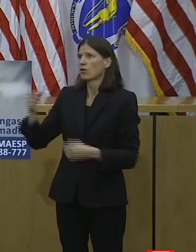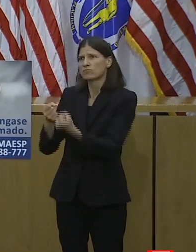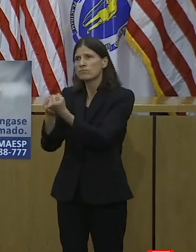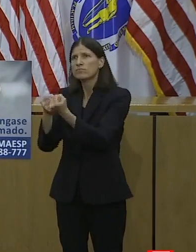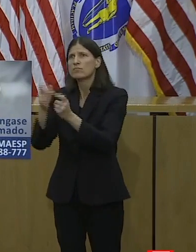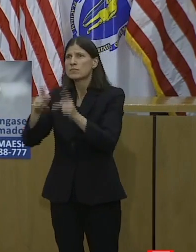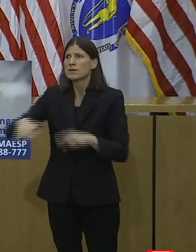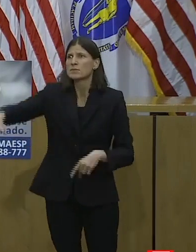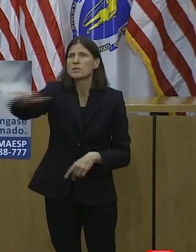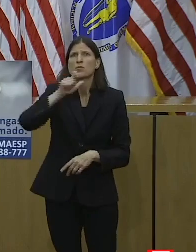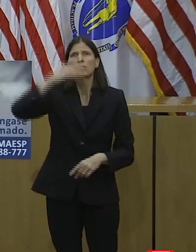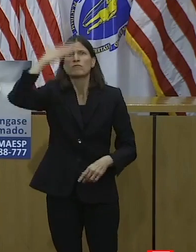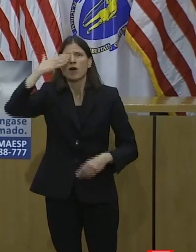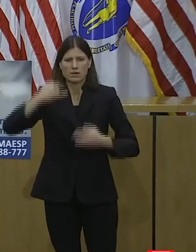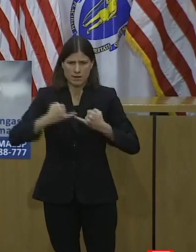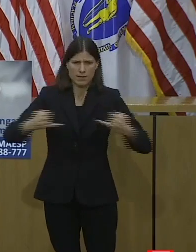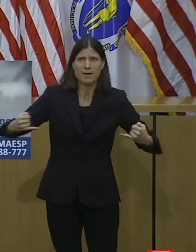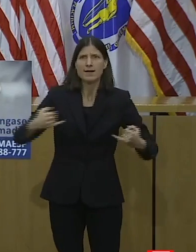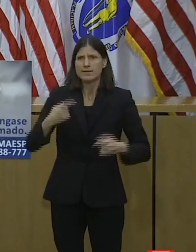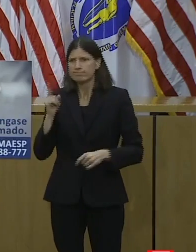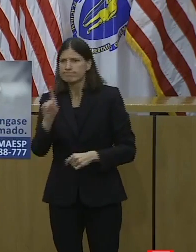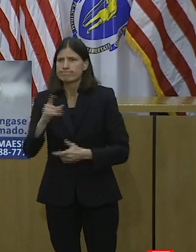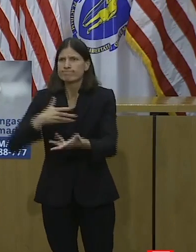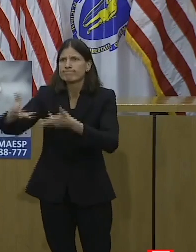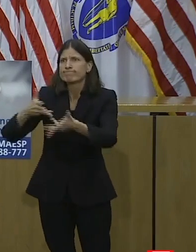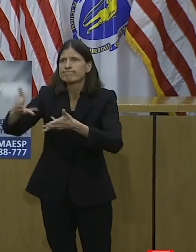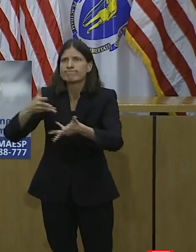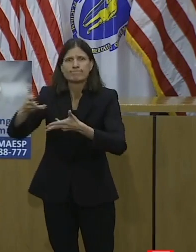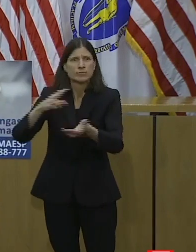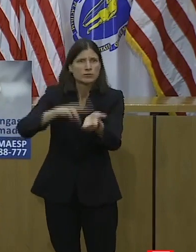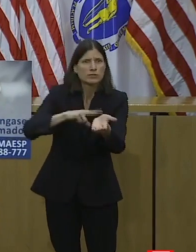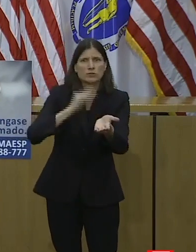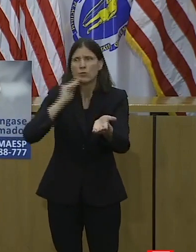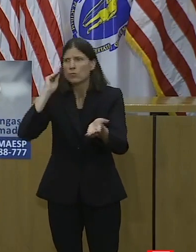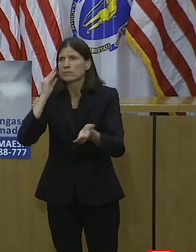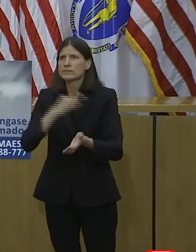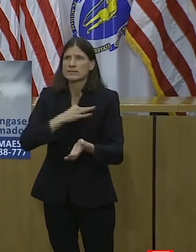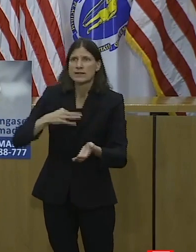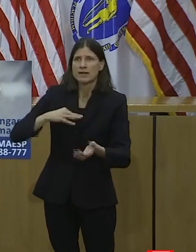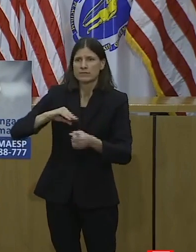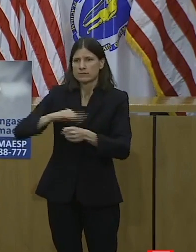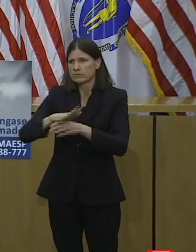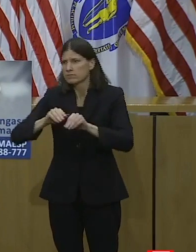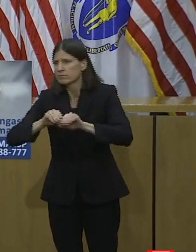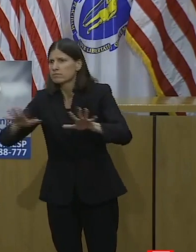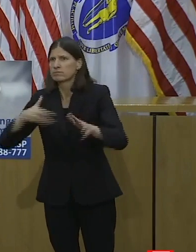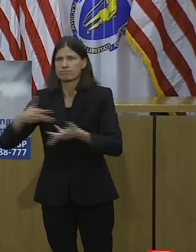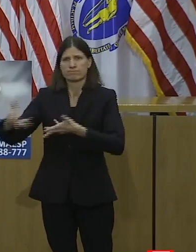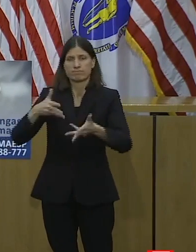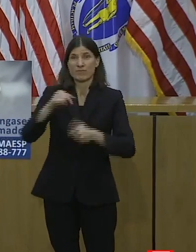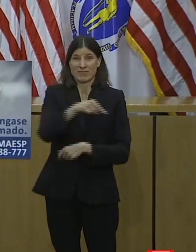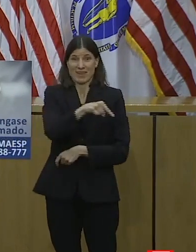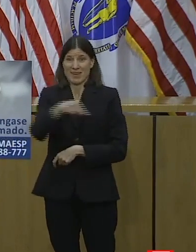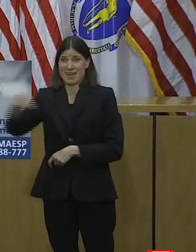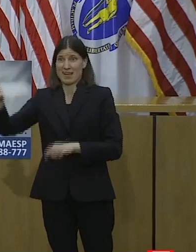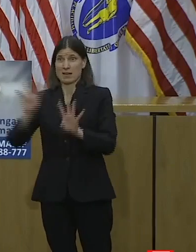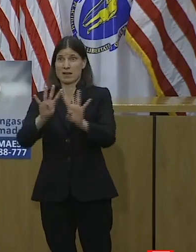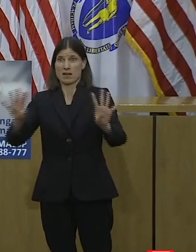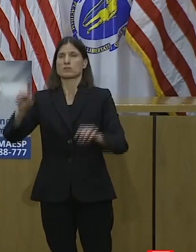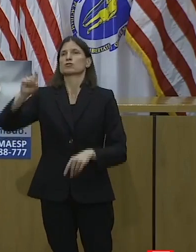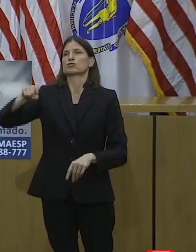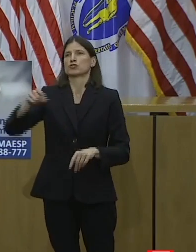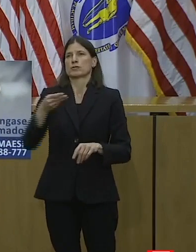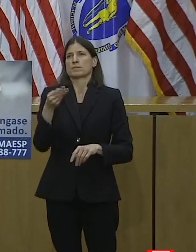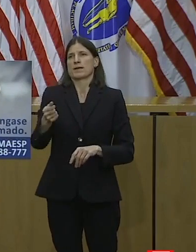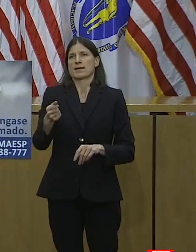is through our long-term care portal is a signing bonus, which is often used during times when people try to